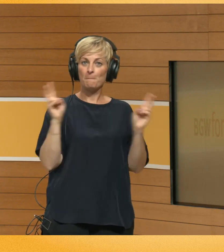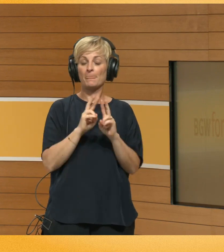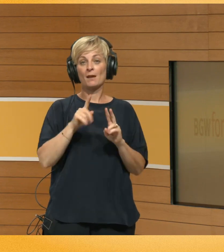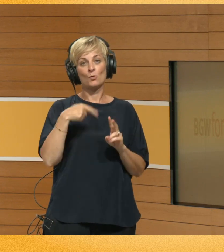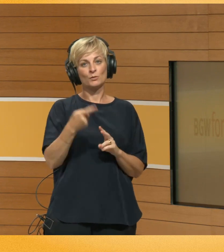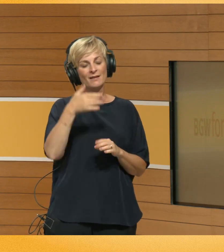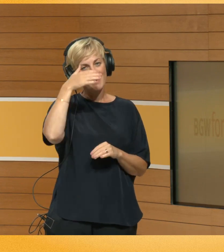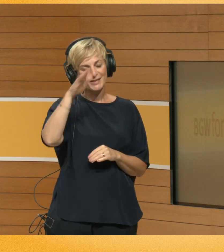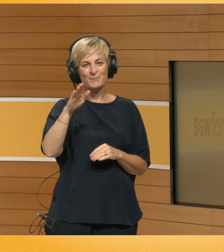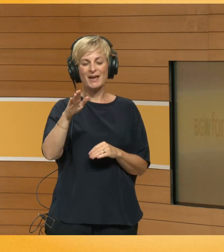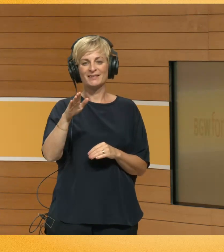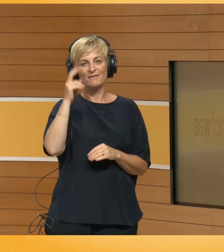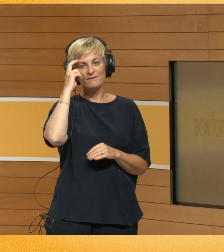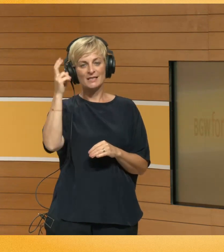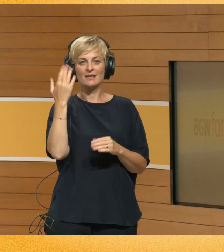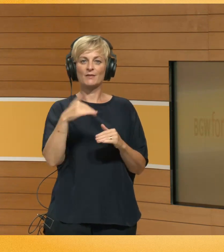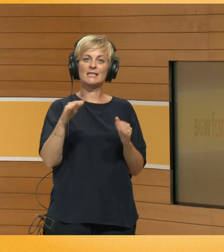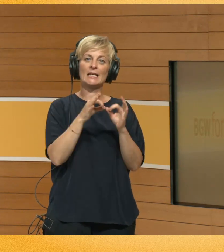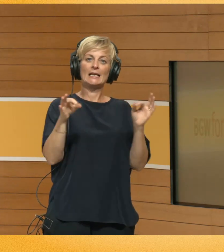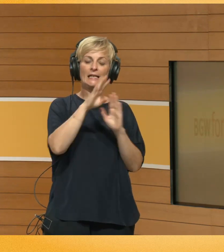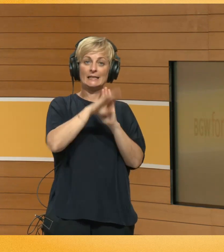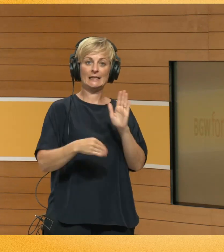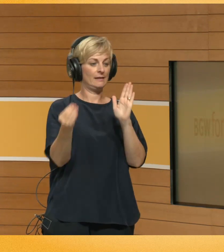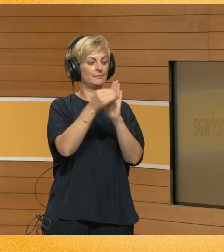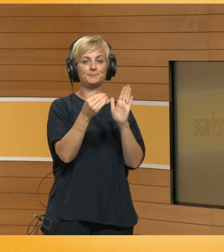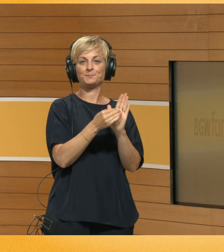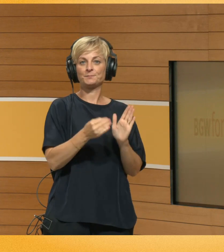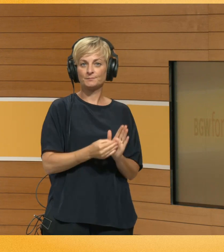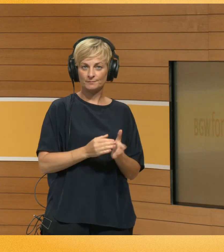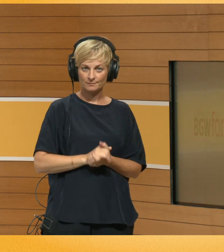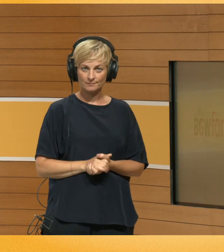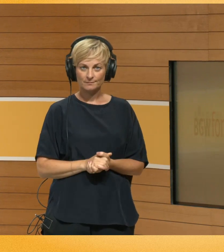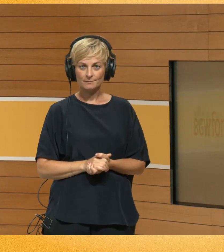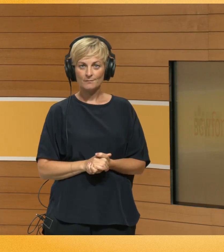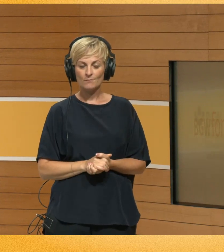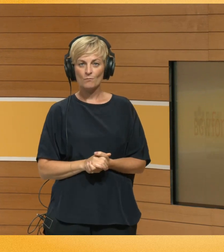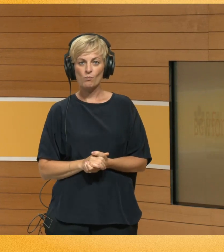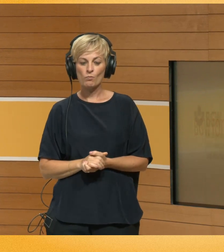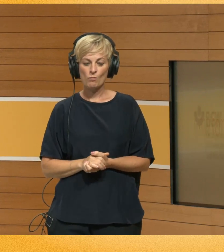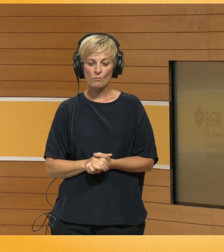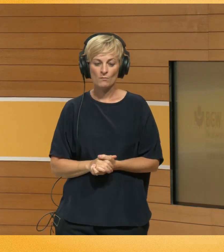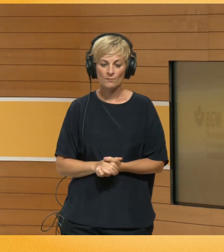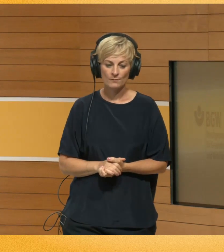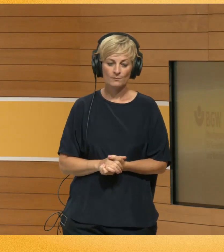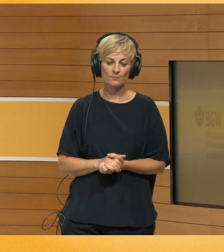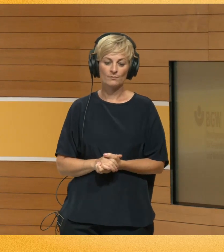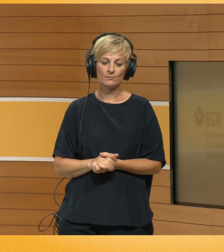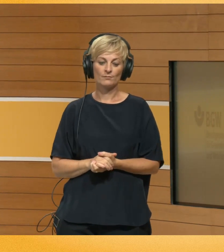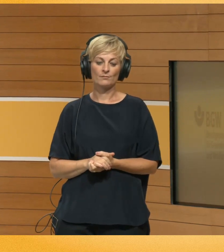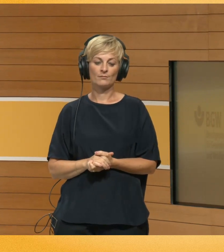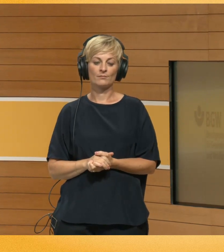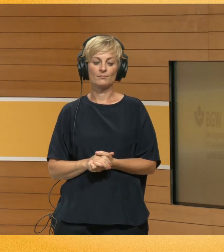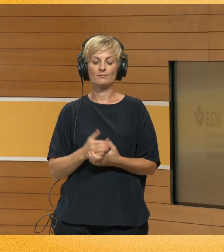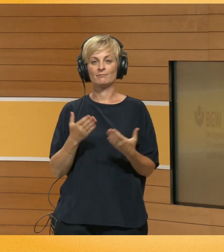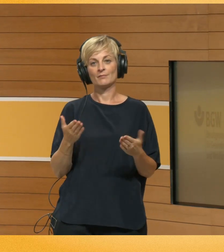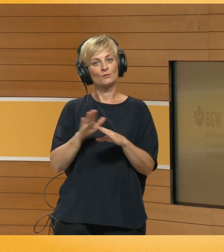Basically, what we try to do is, and I apologize, I should have a slide saying that, adverting people